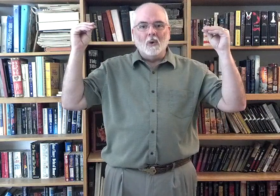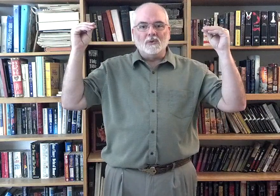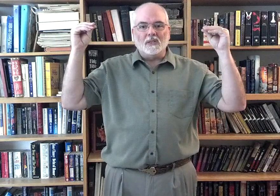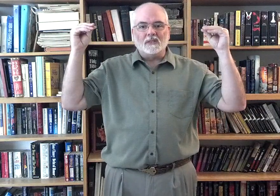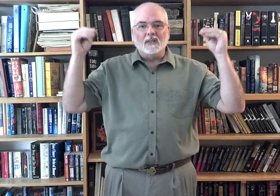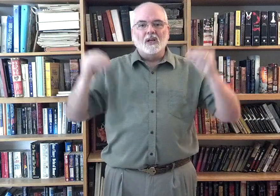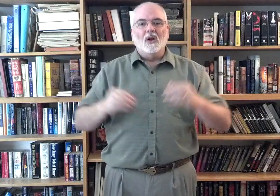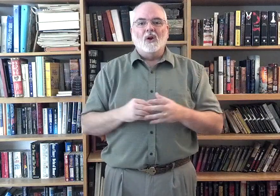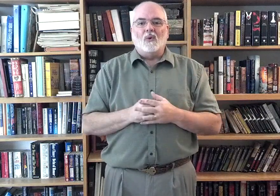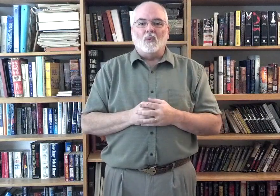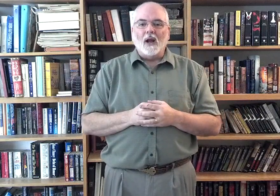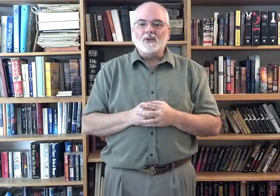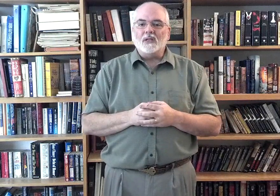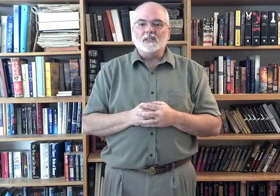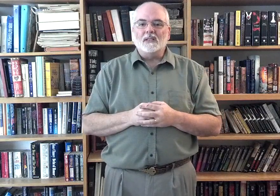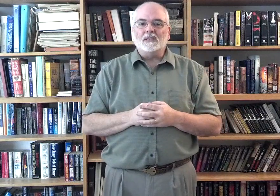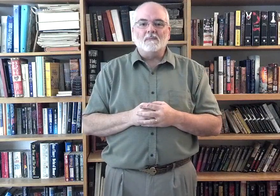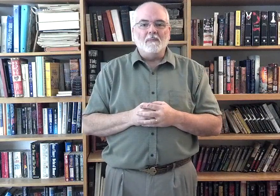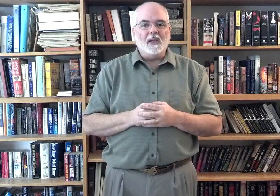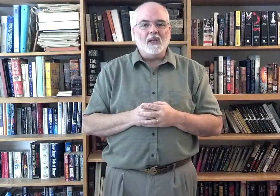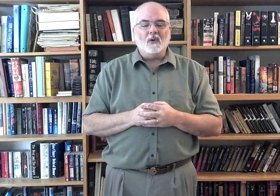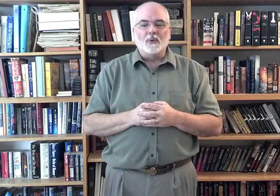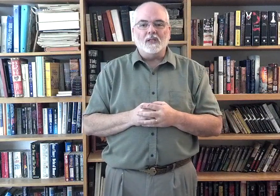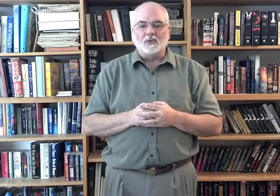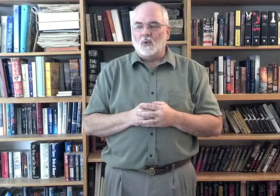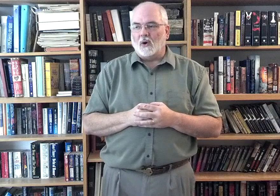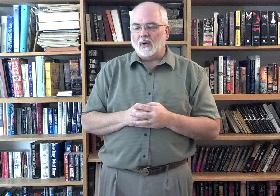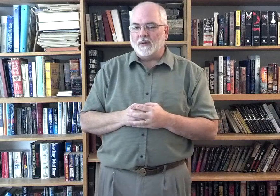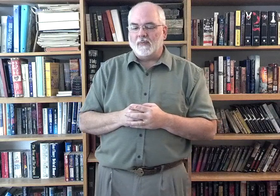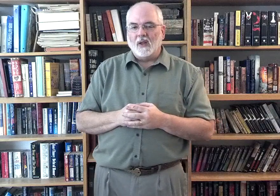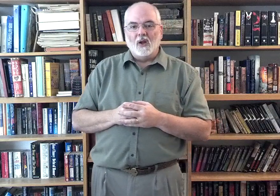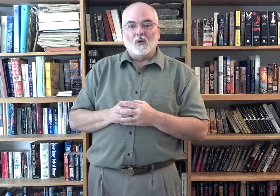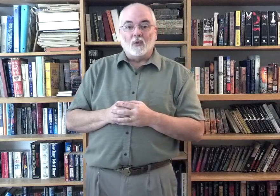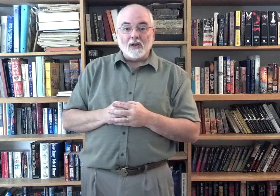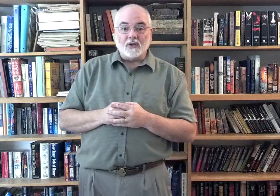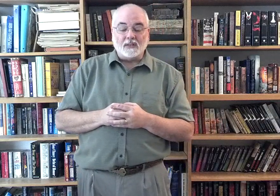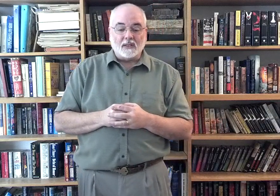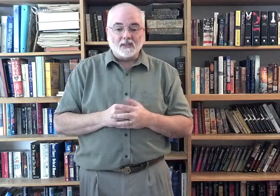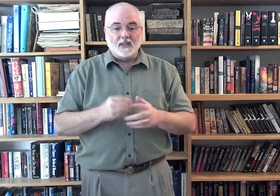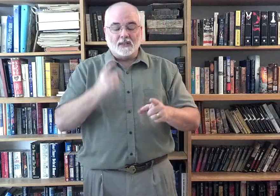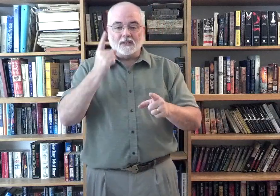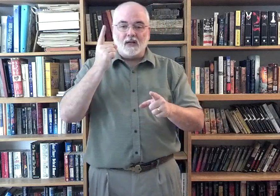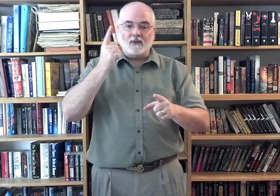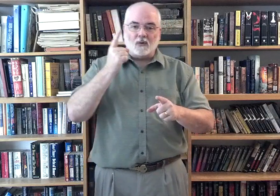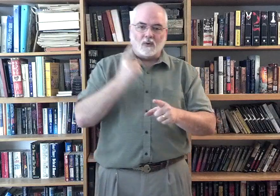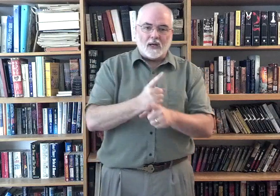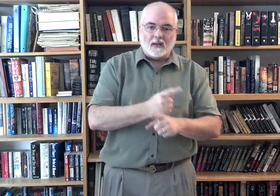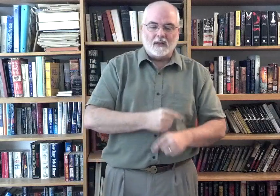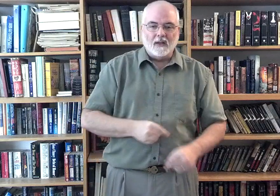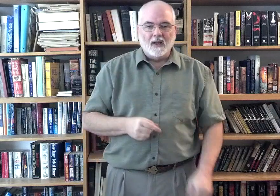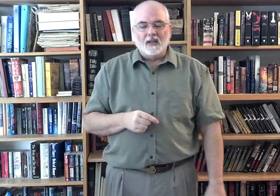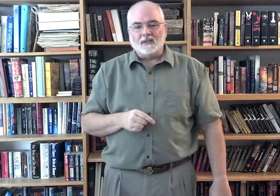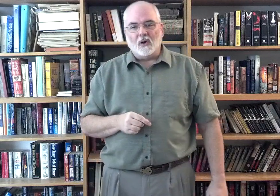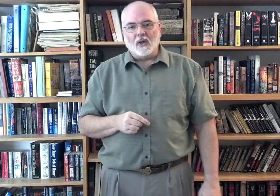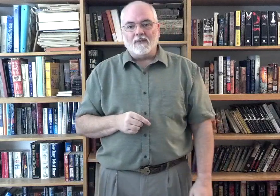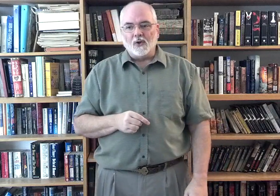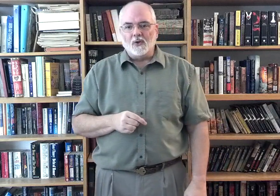Moses. Righteousness being restored. Righteousness. This is a sign for right. So if you do the